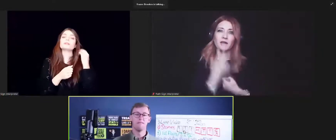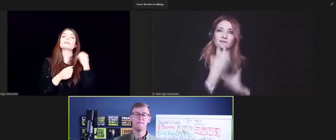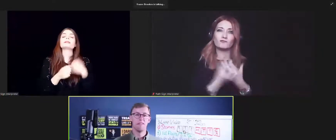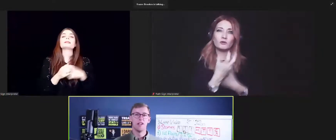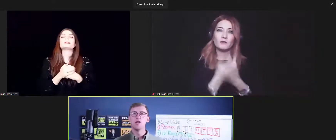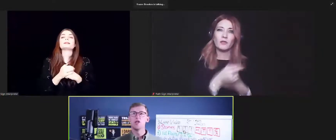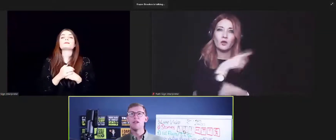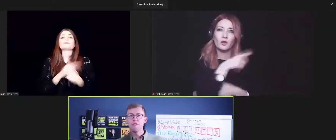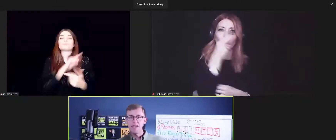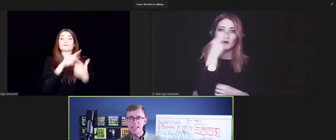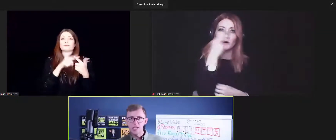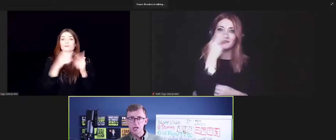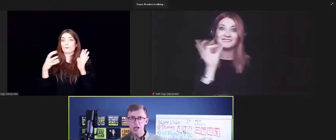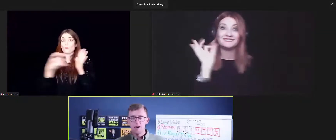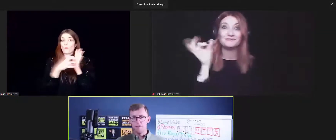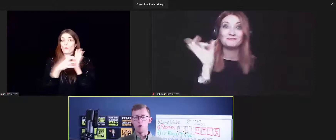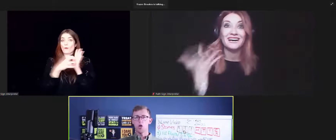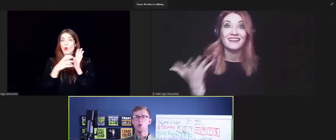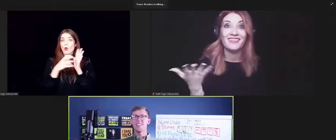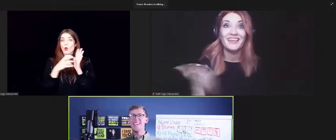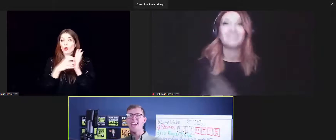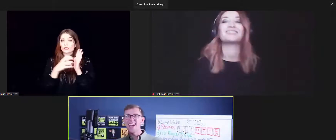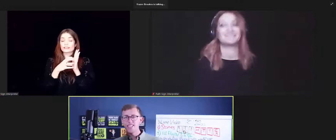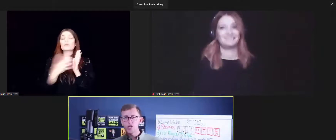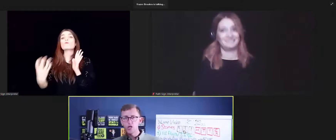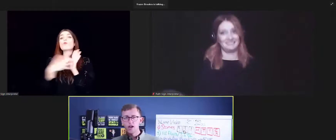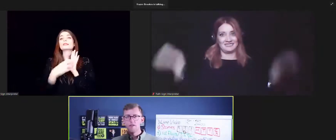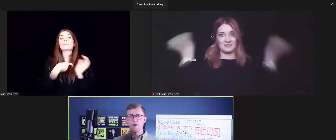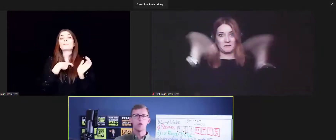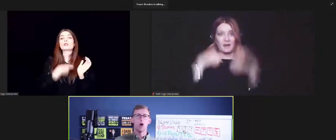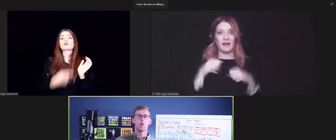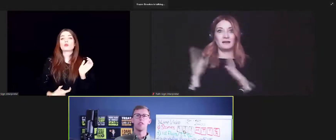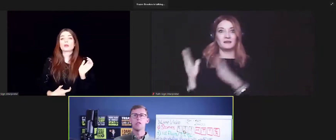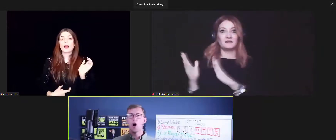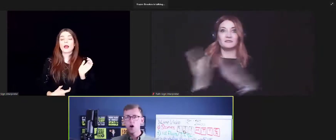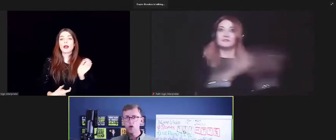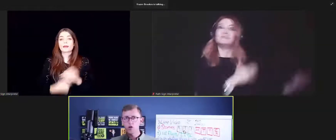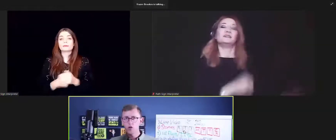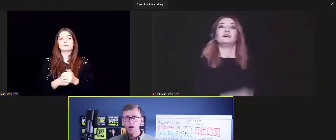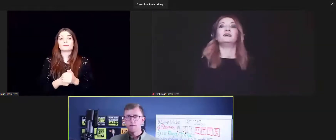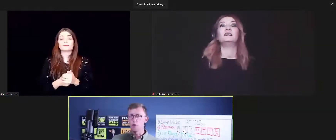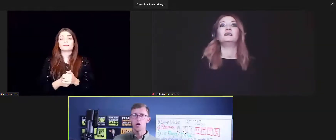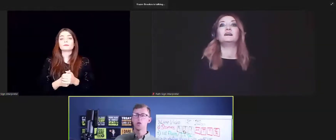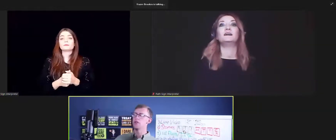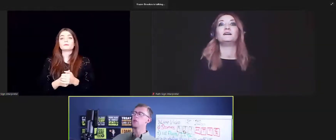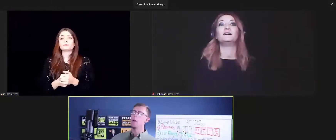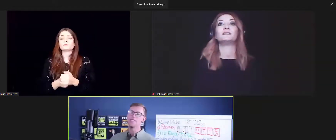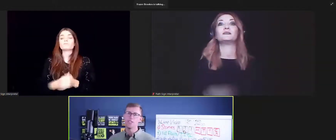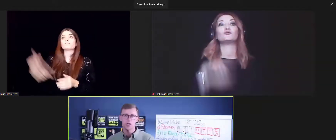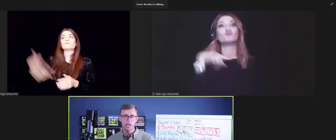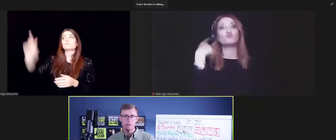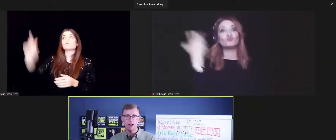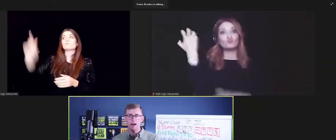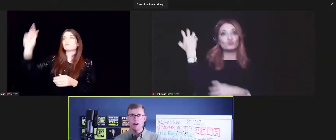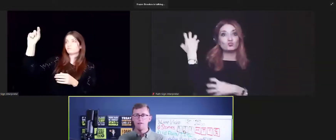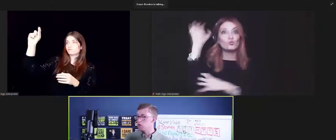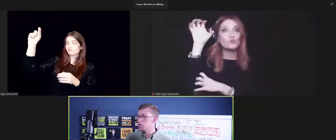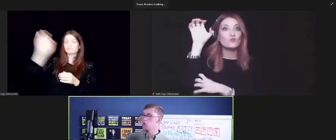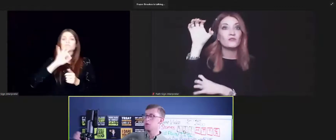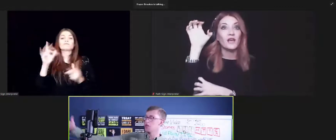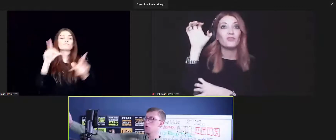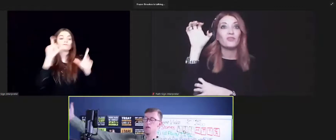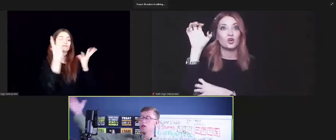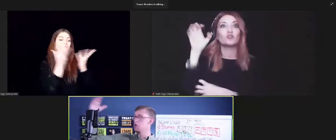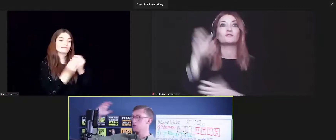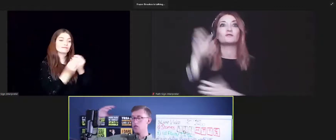them. Selfies, photos with your kids, photos with your dogs, photos of you going to the cinema, photos